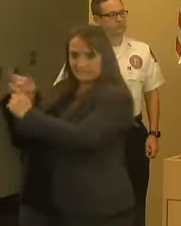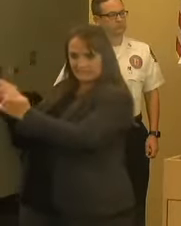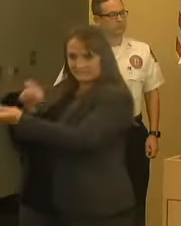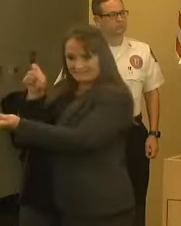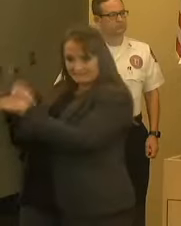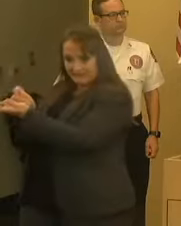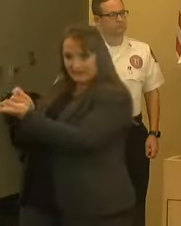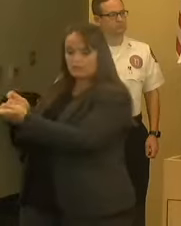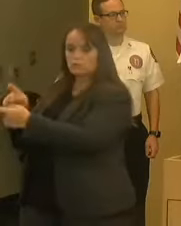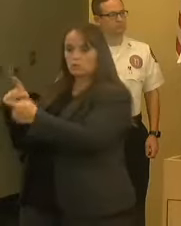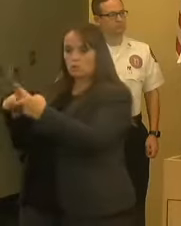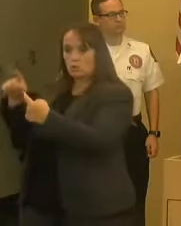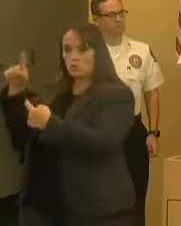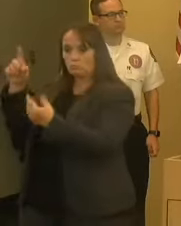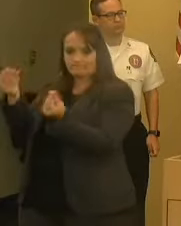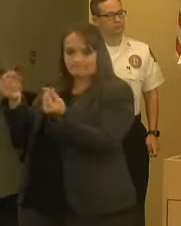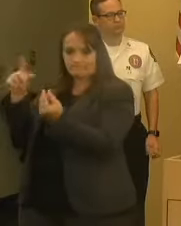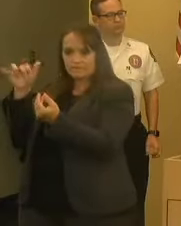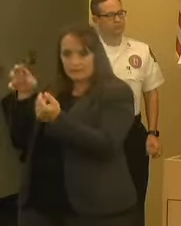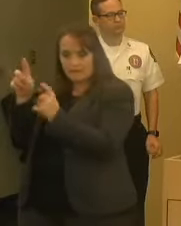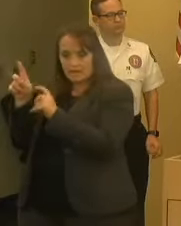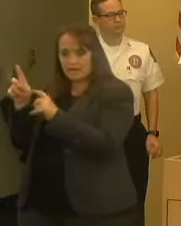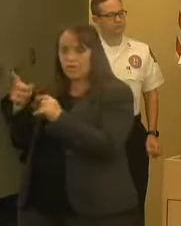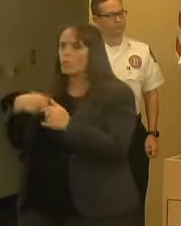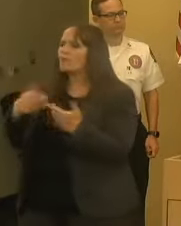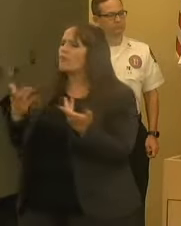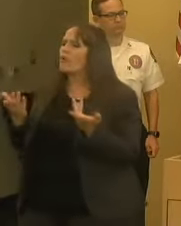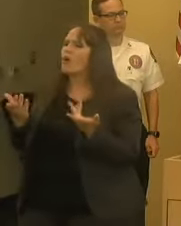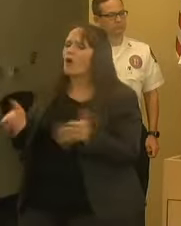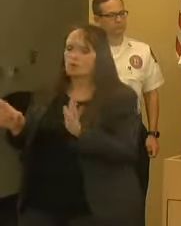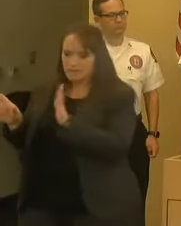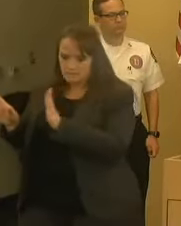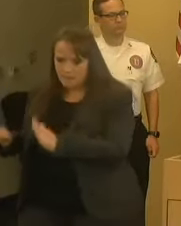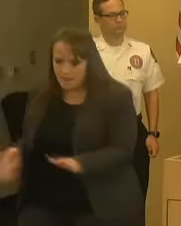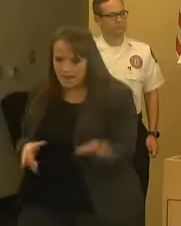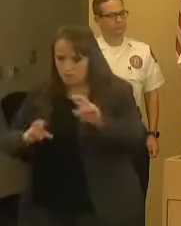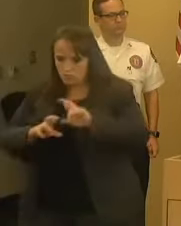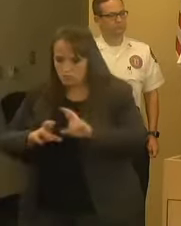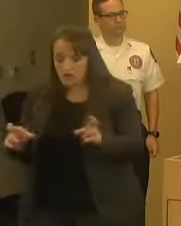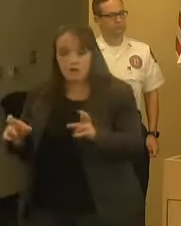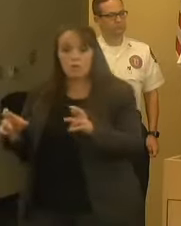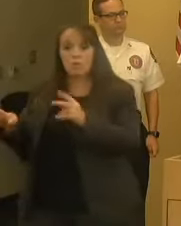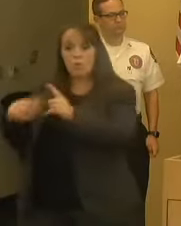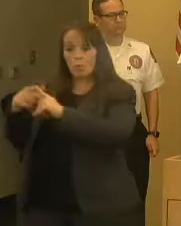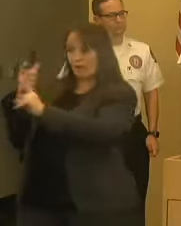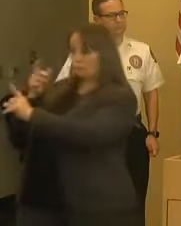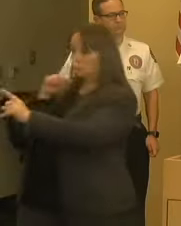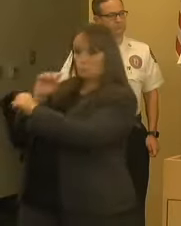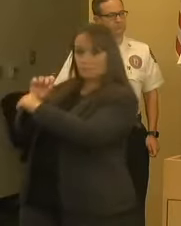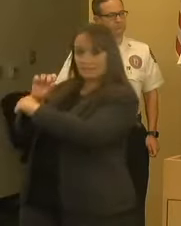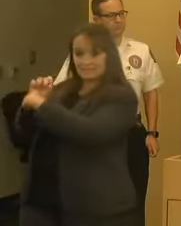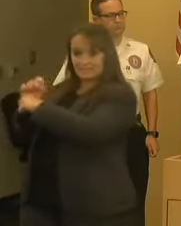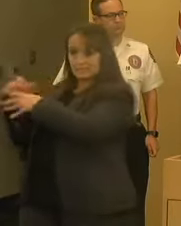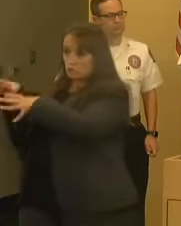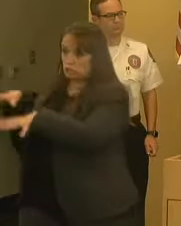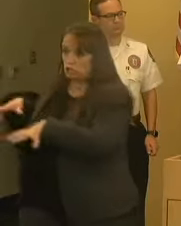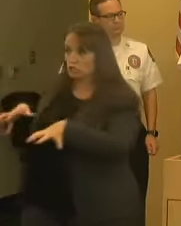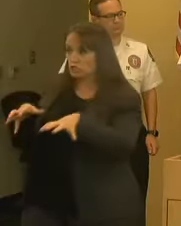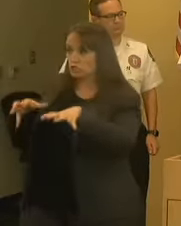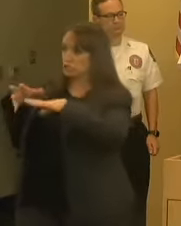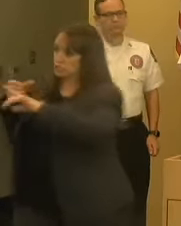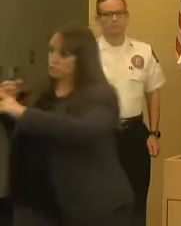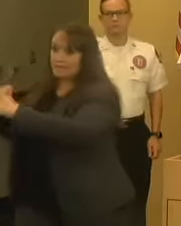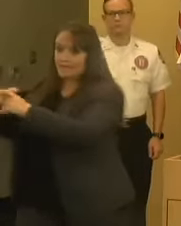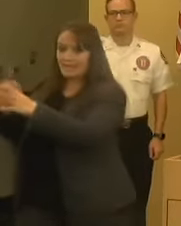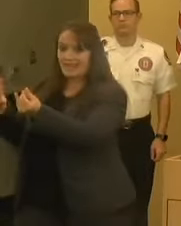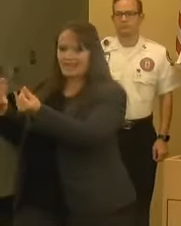already taken steps and measures, because at the time of landfall, if we haven't done those things, it's too late.